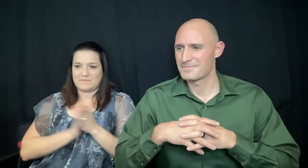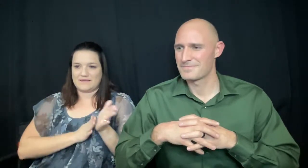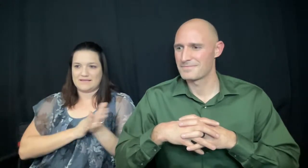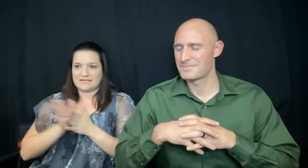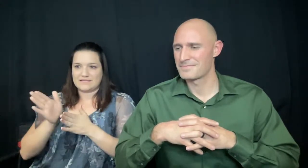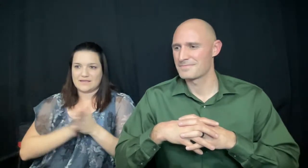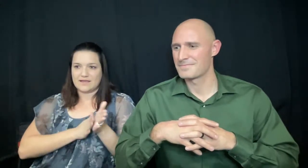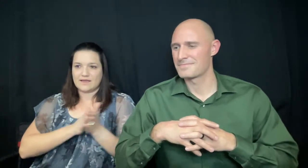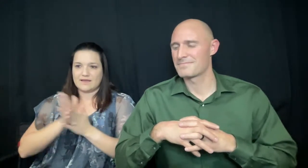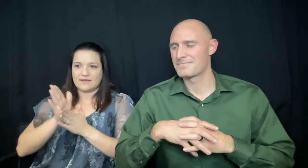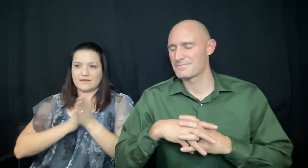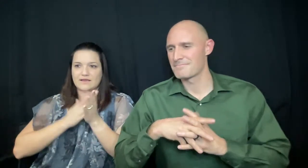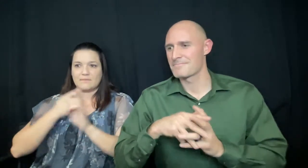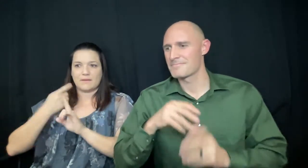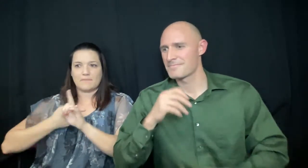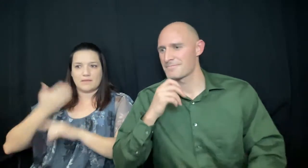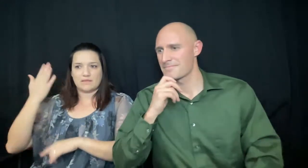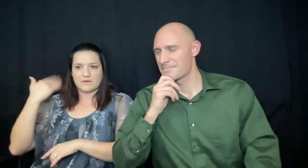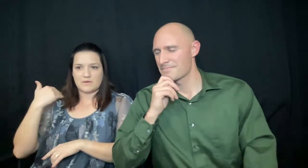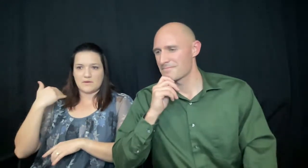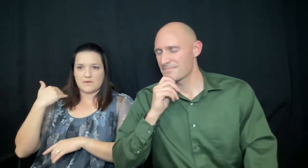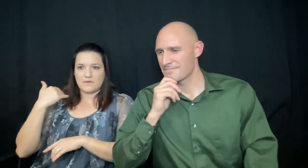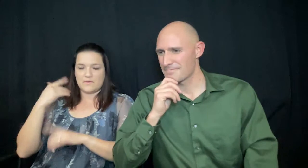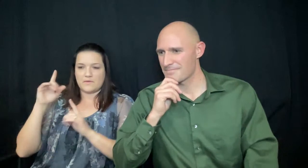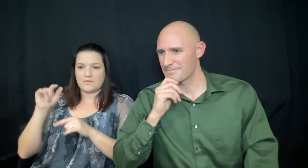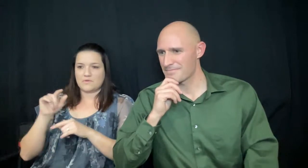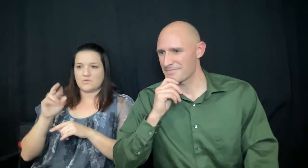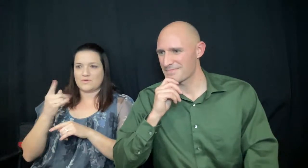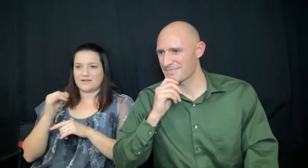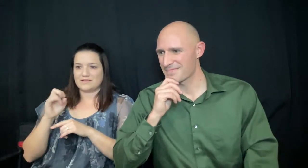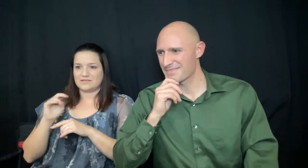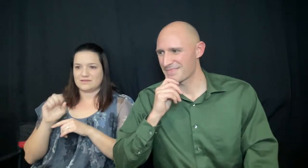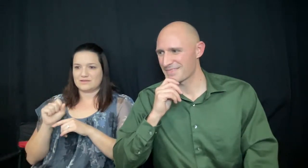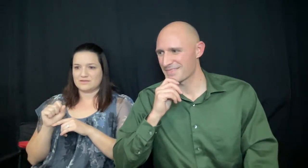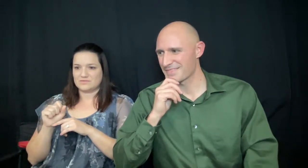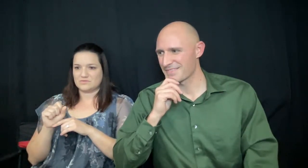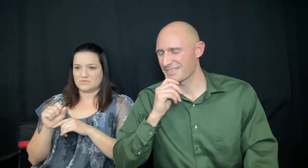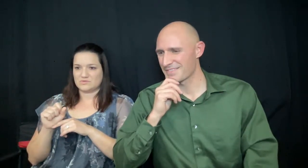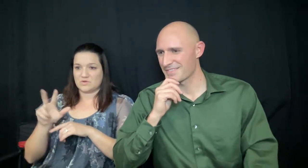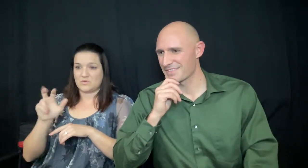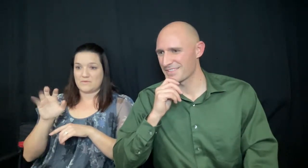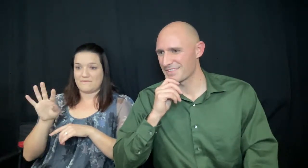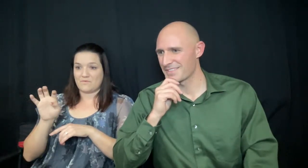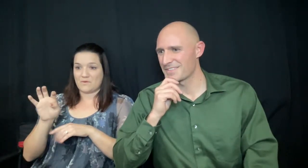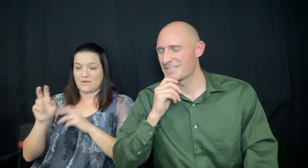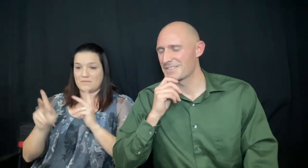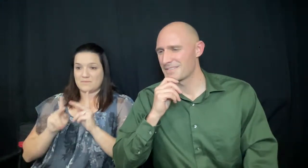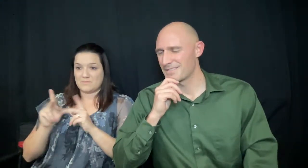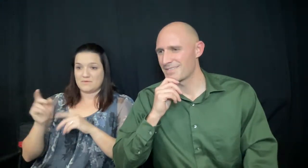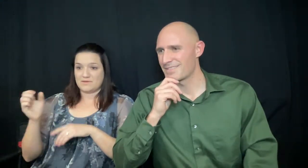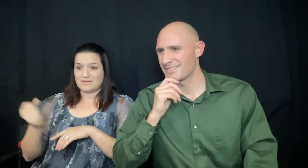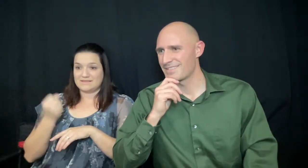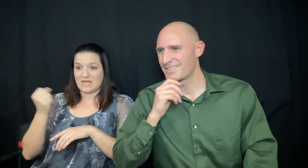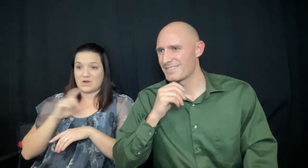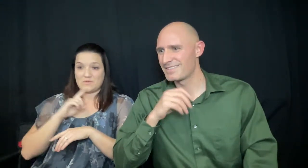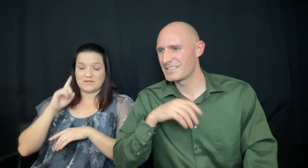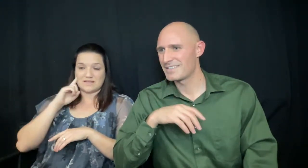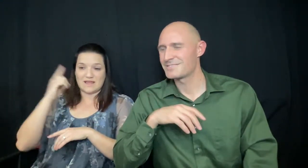month ago. Went to a Renaissance where they were like 300 to 400 people. Saturday was Deaf Day, so they had all